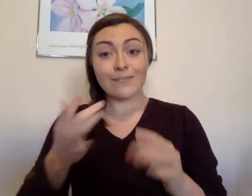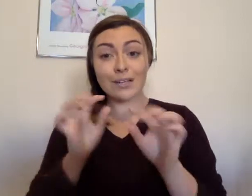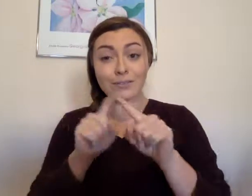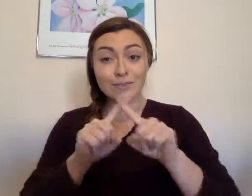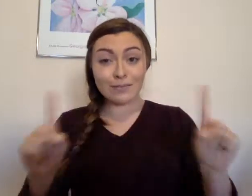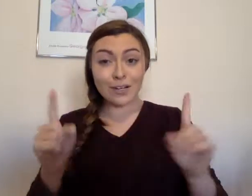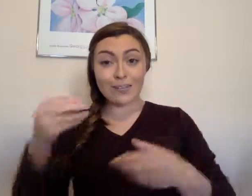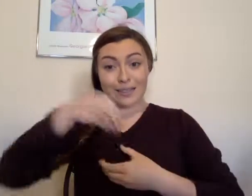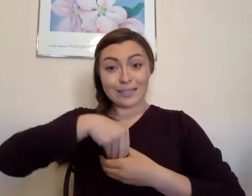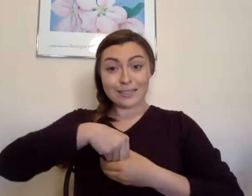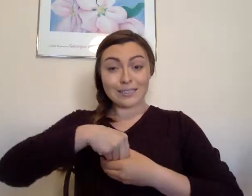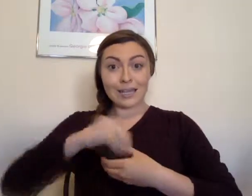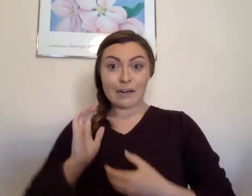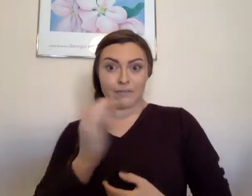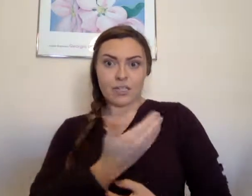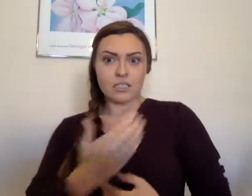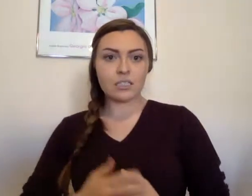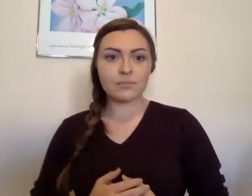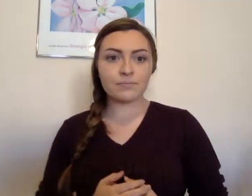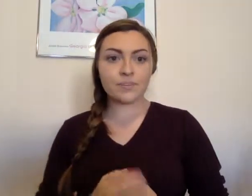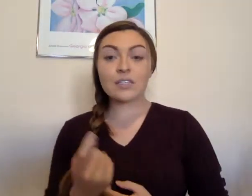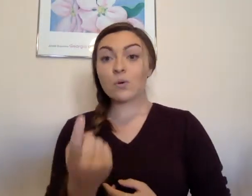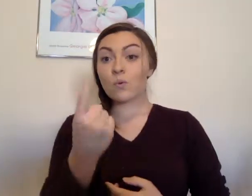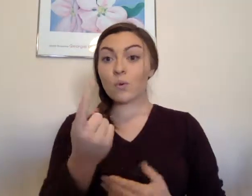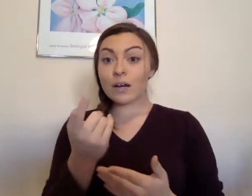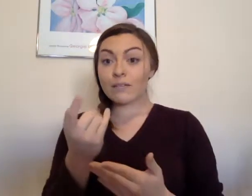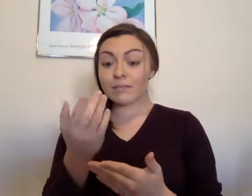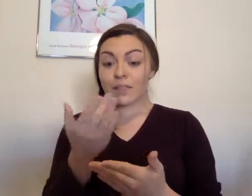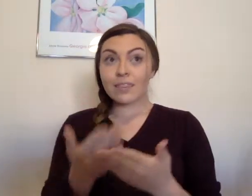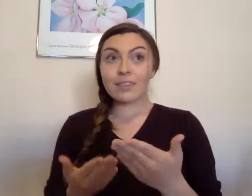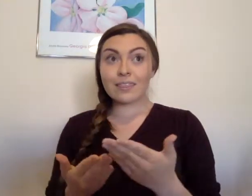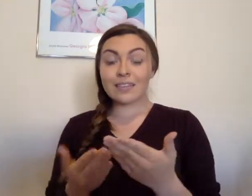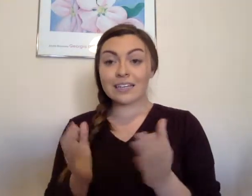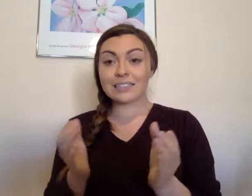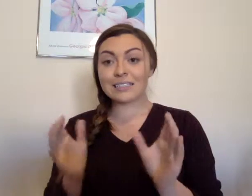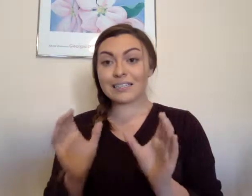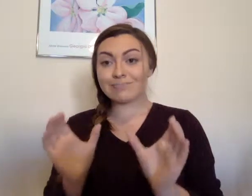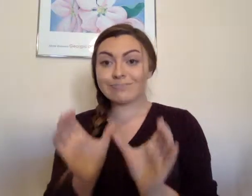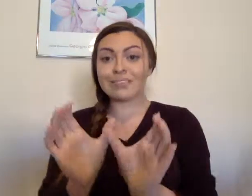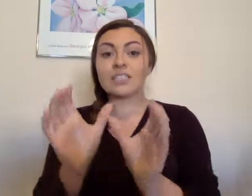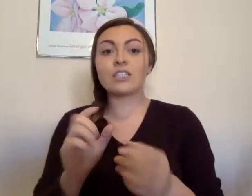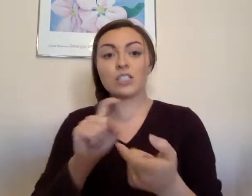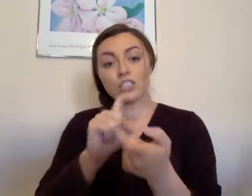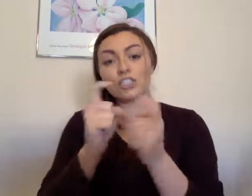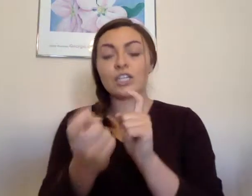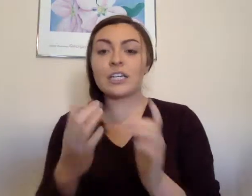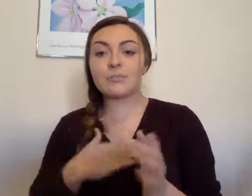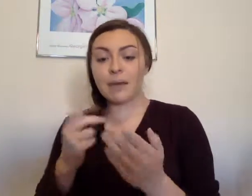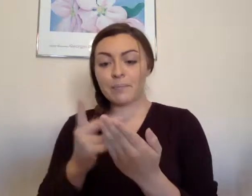us. So that's one of the things that I did to start changing my programming. May I share two more with